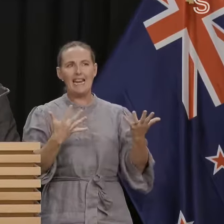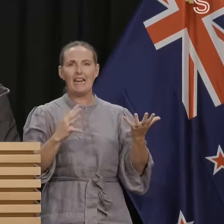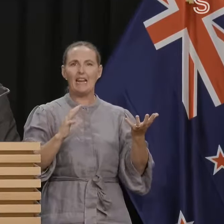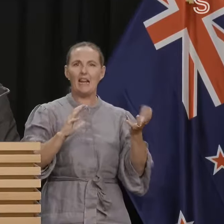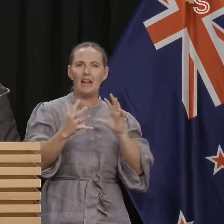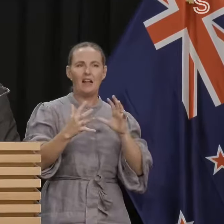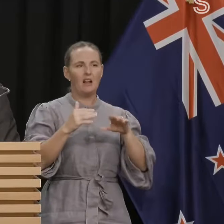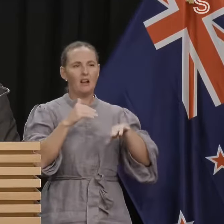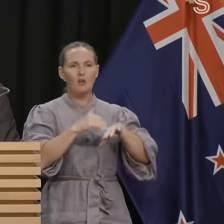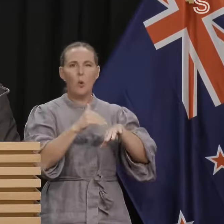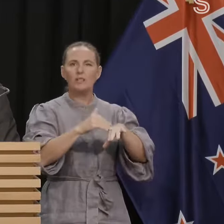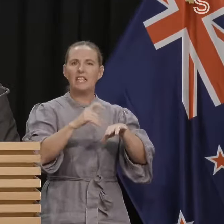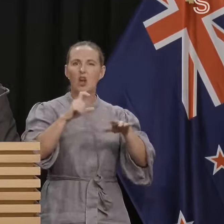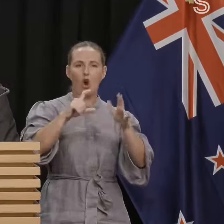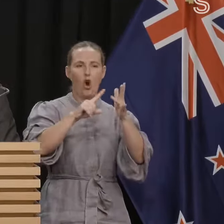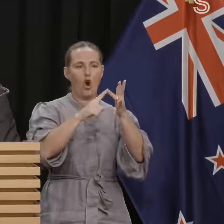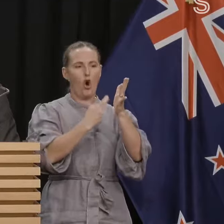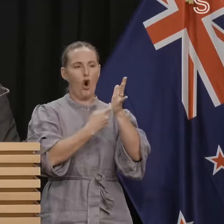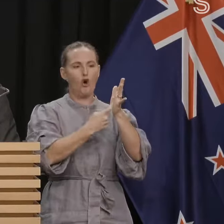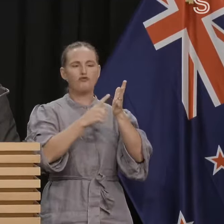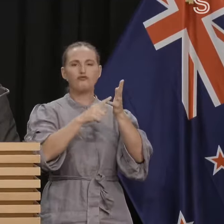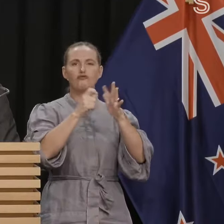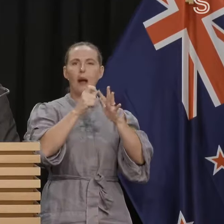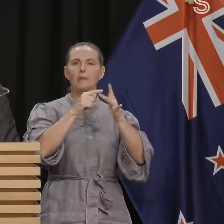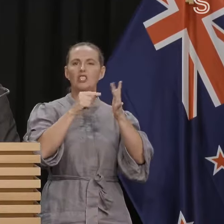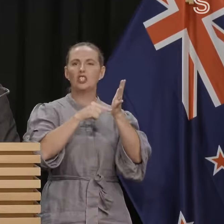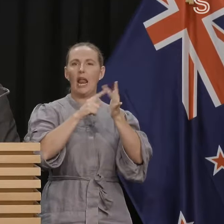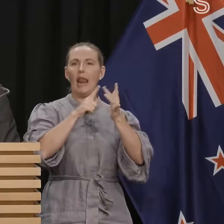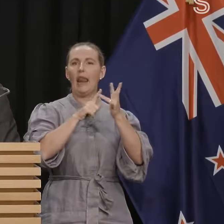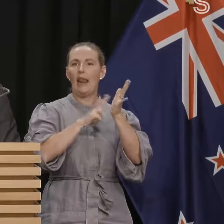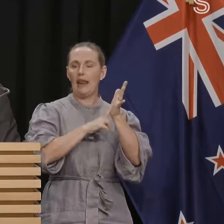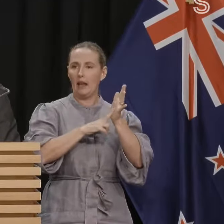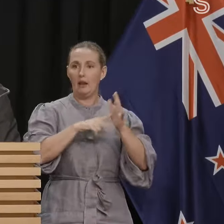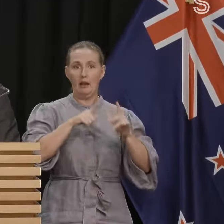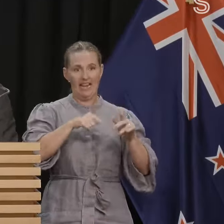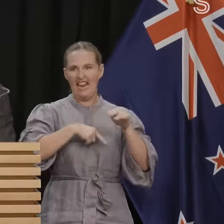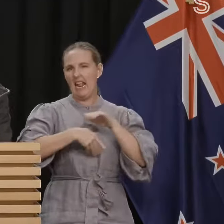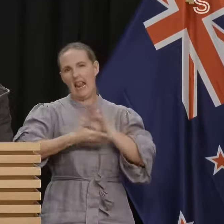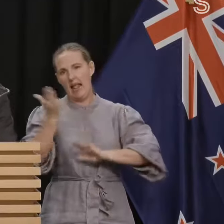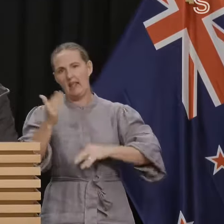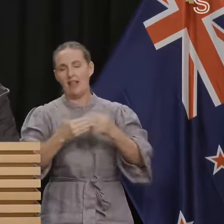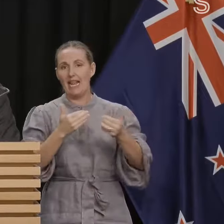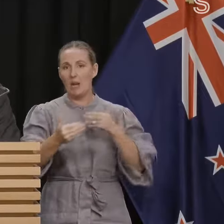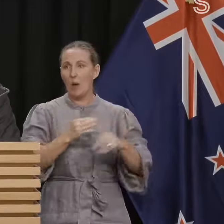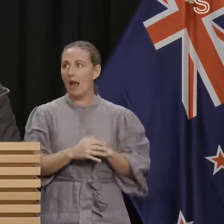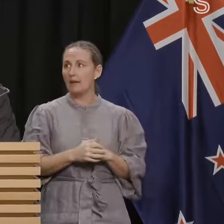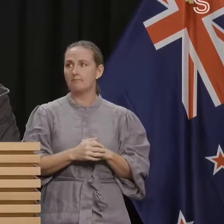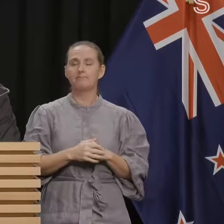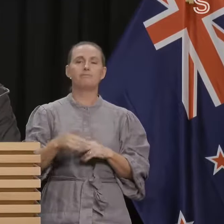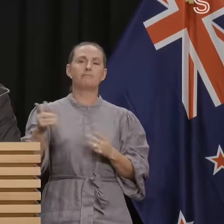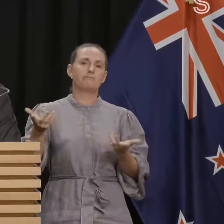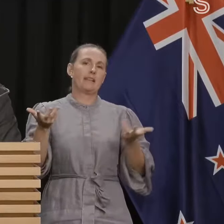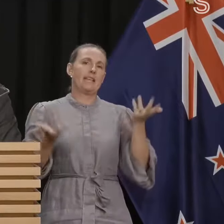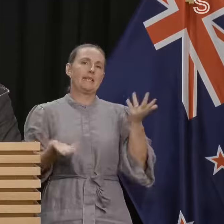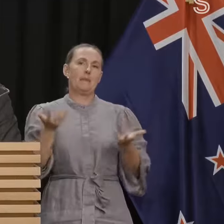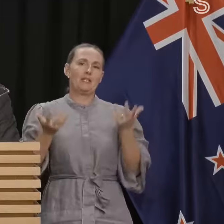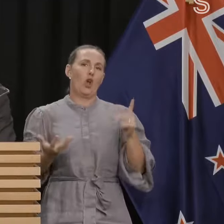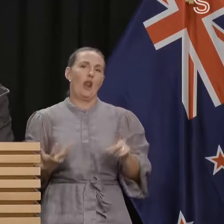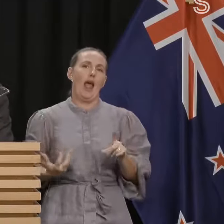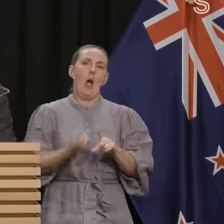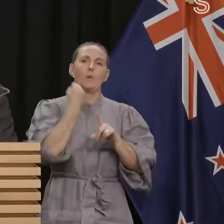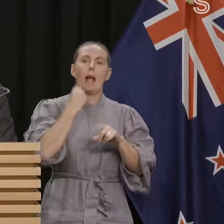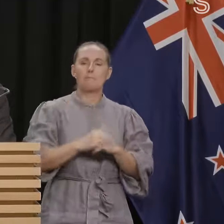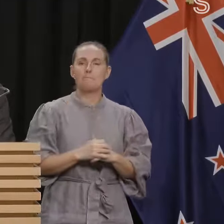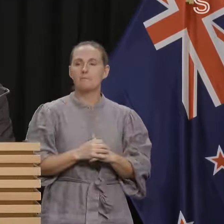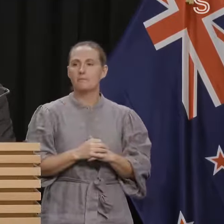for Stuart Nash? Given he's heading out the door anyway, is this more around transparency? Again, let's wait and see what the outcome of it is before that. I mean, I